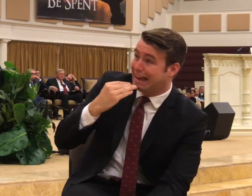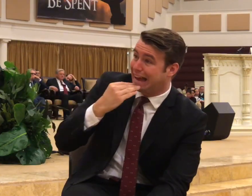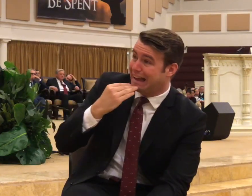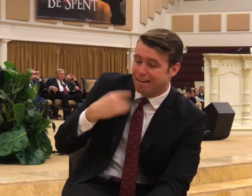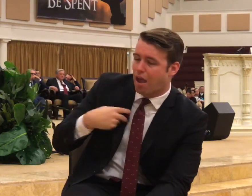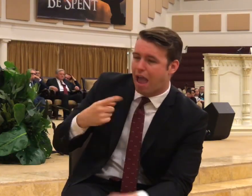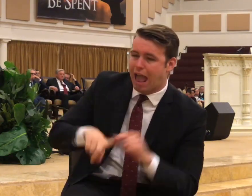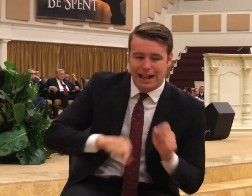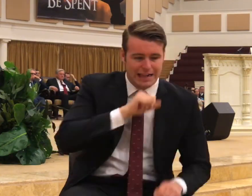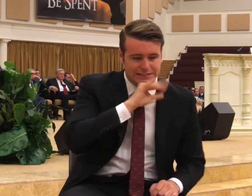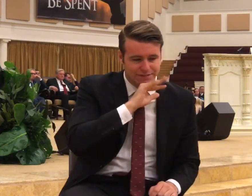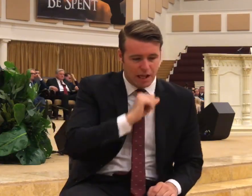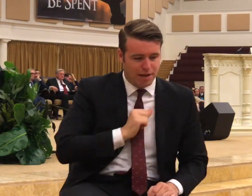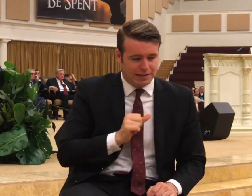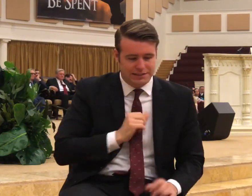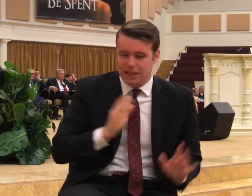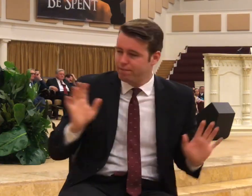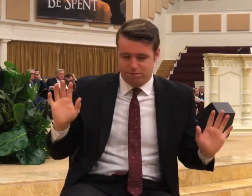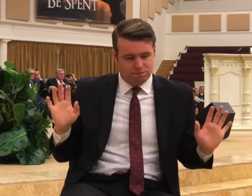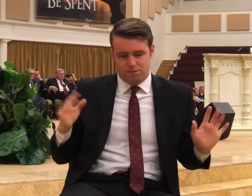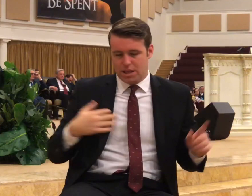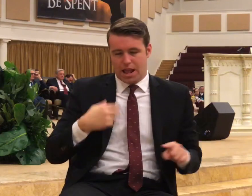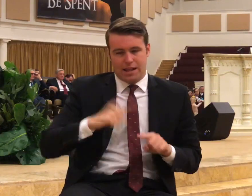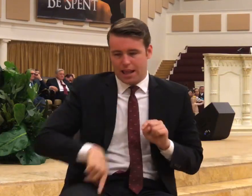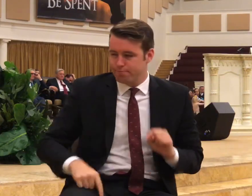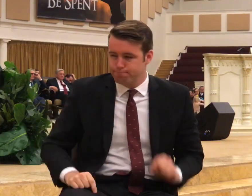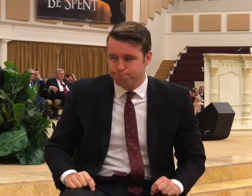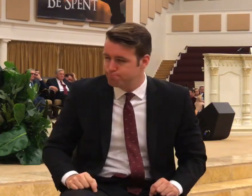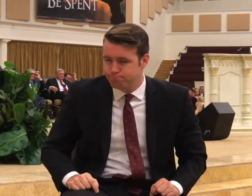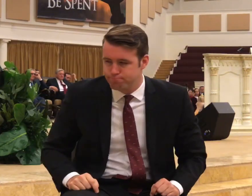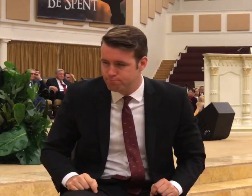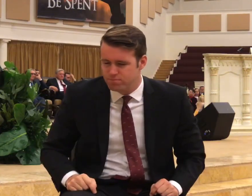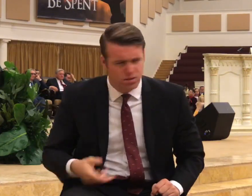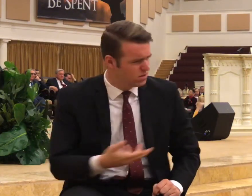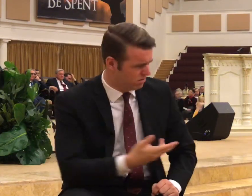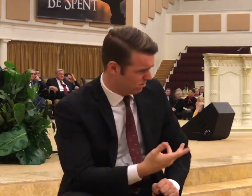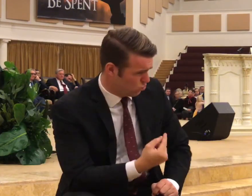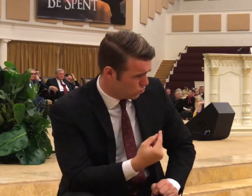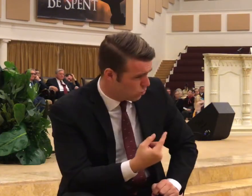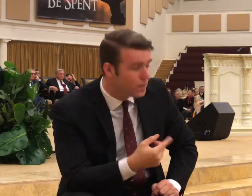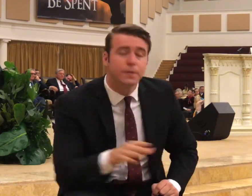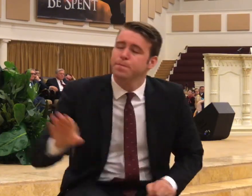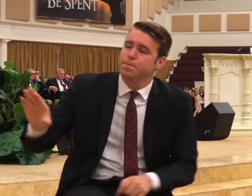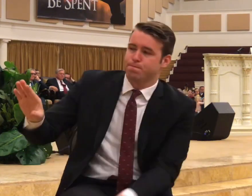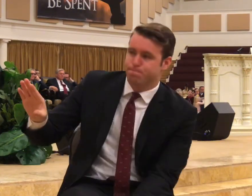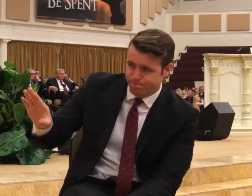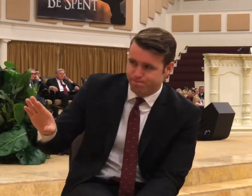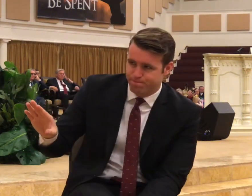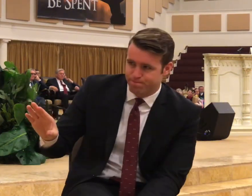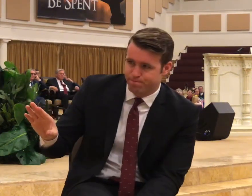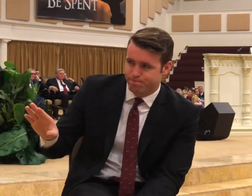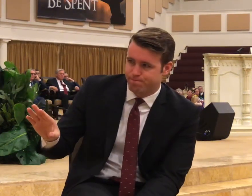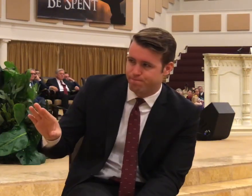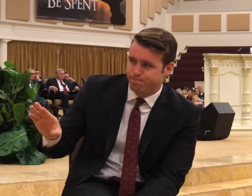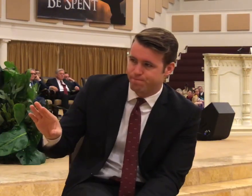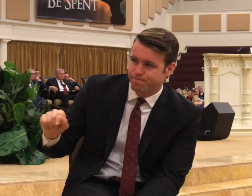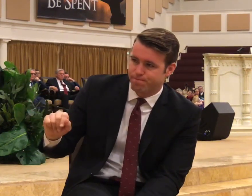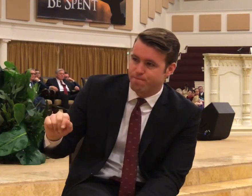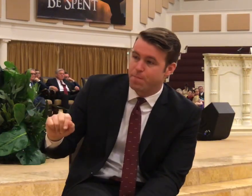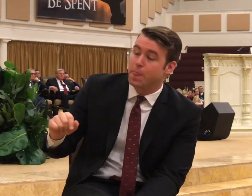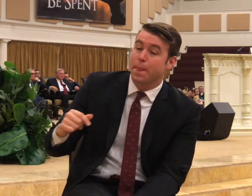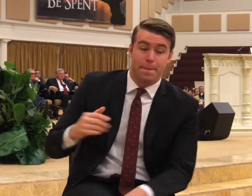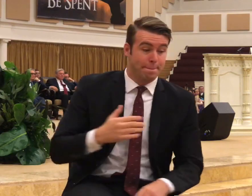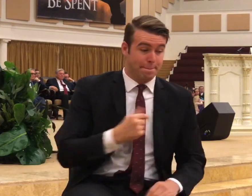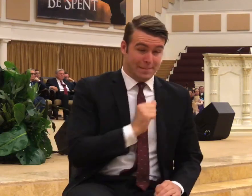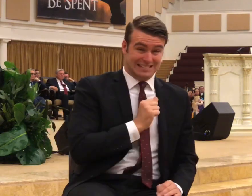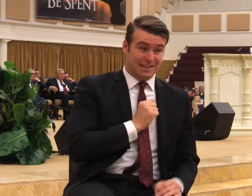king's meat and the king's wine, because you know who I am, you know where I came from. So let's do this. Me and